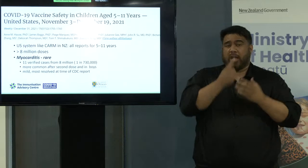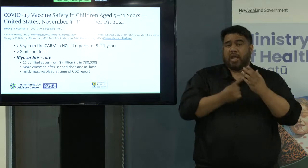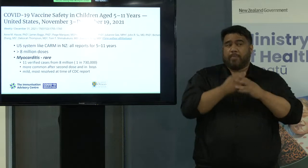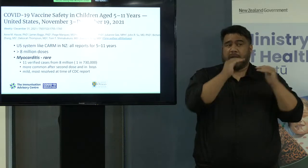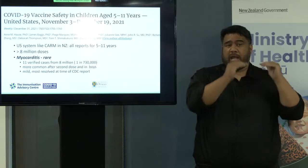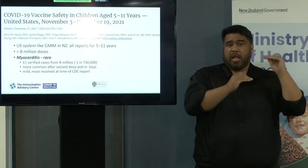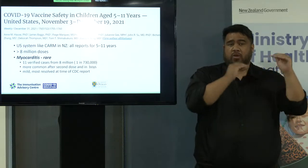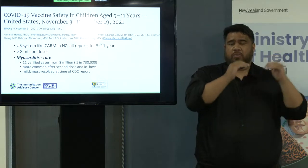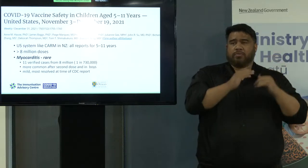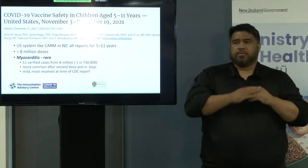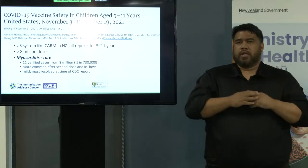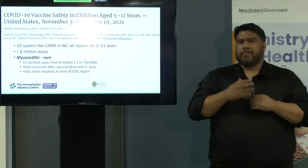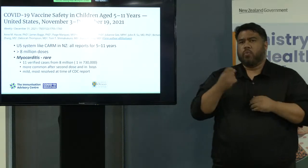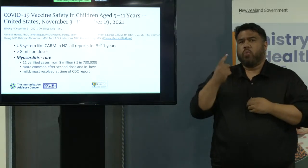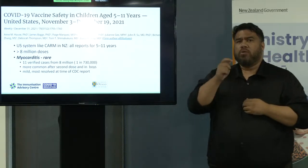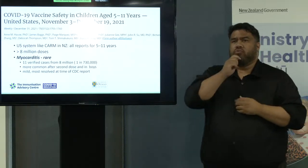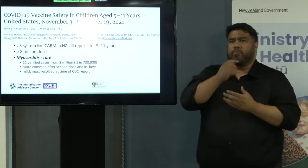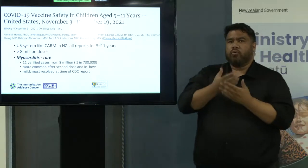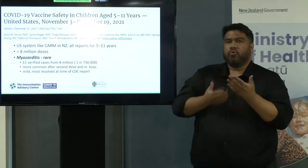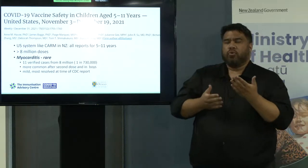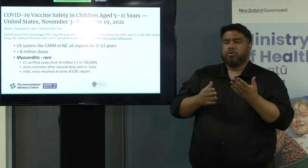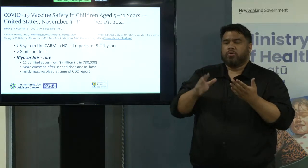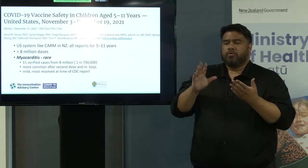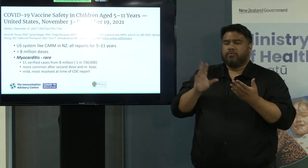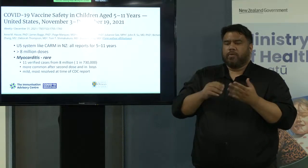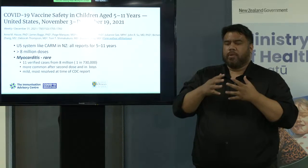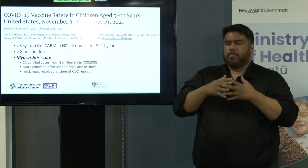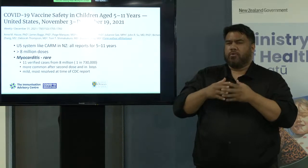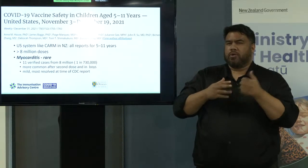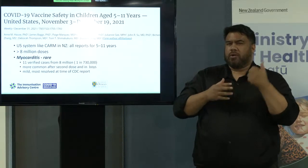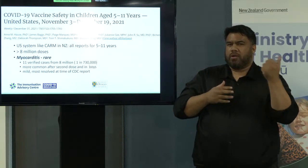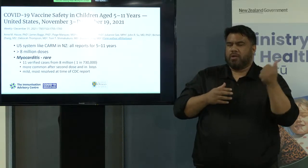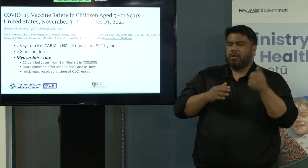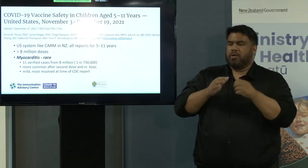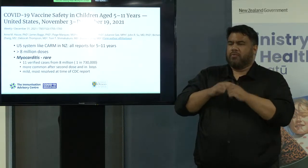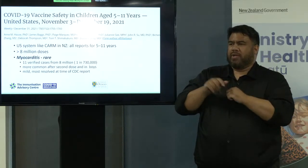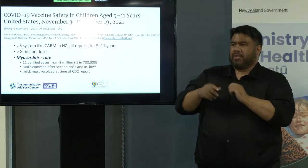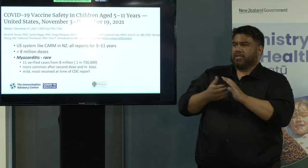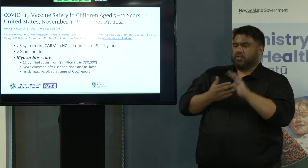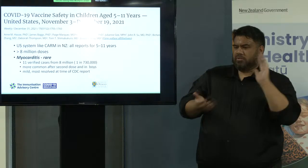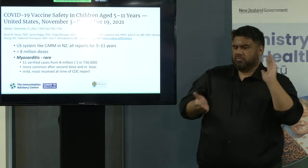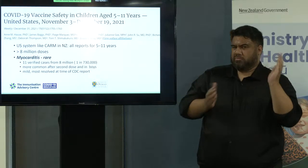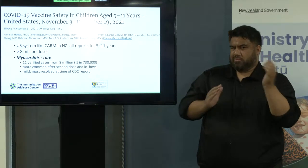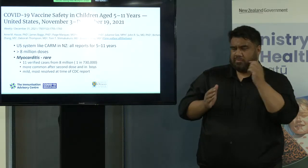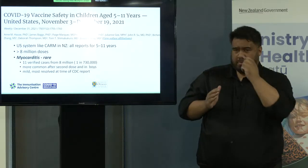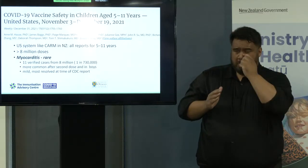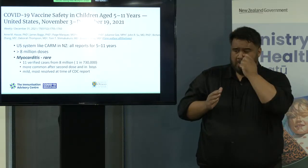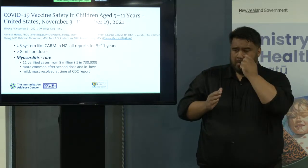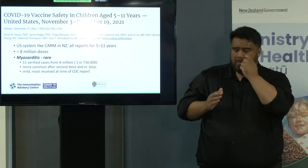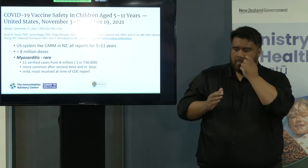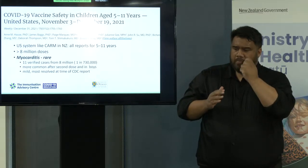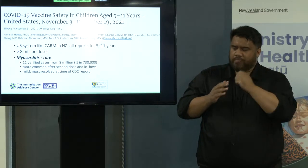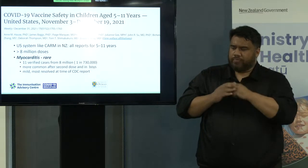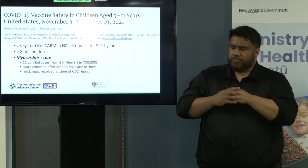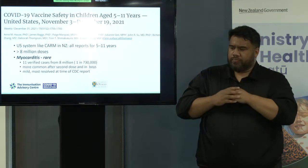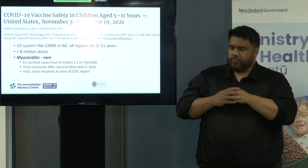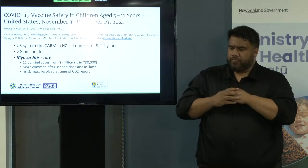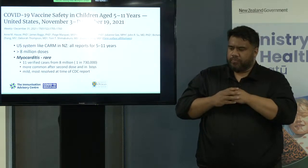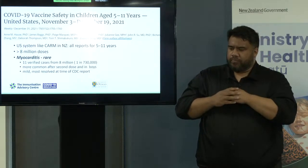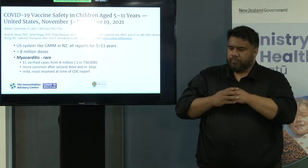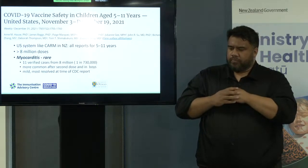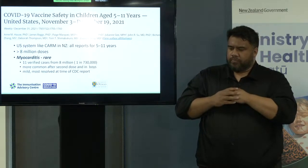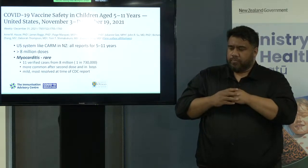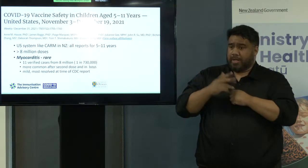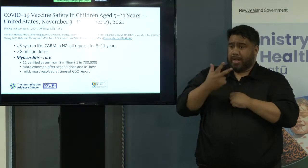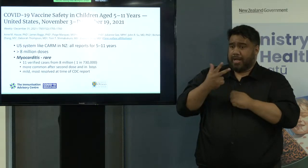there is an early report from the similar system in the US to CALM in New Zealand, where they just capture all the reports coming in. And